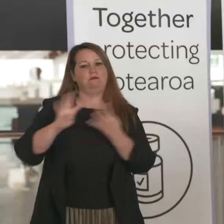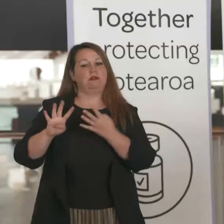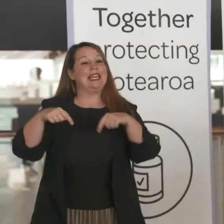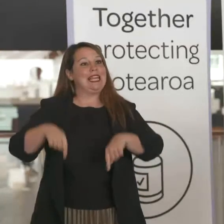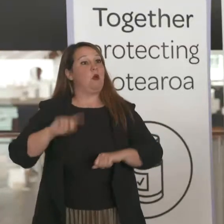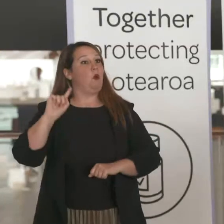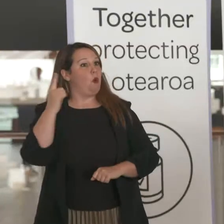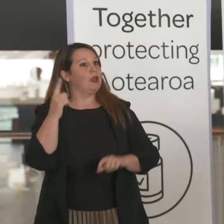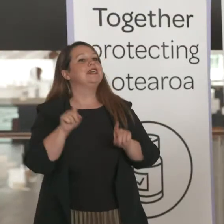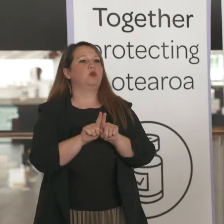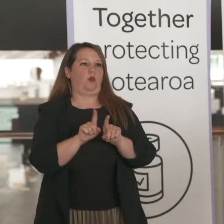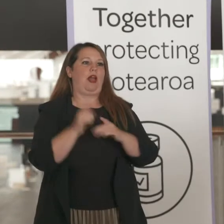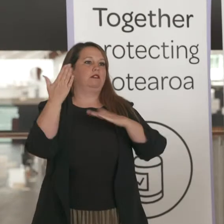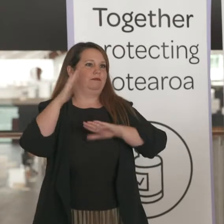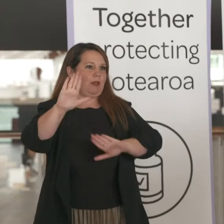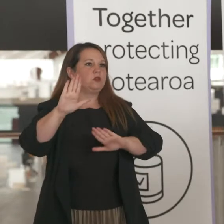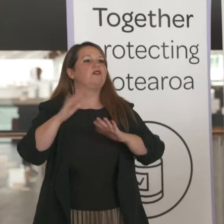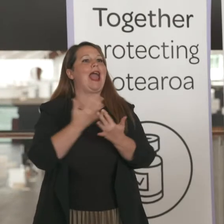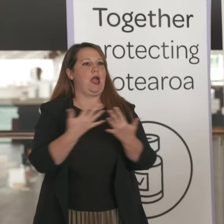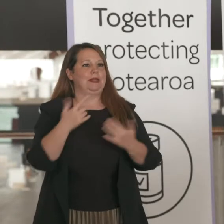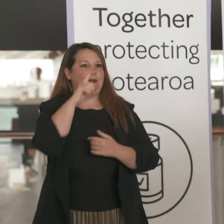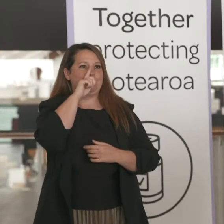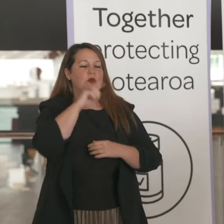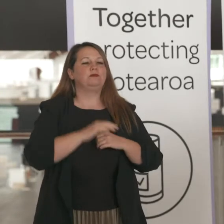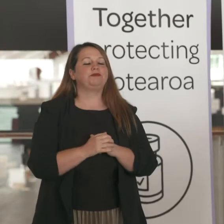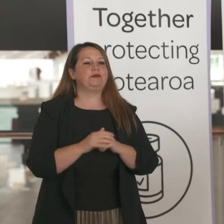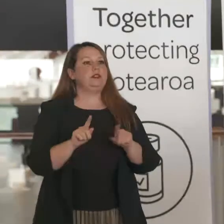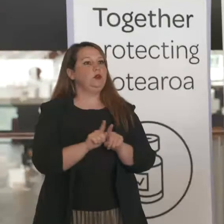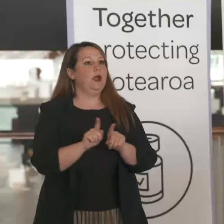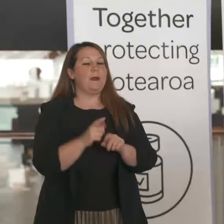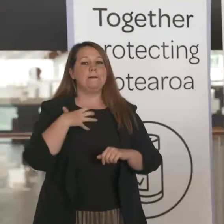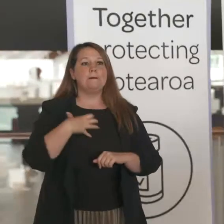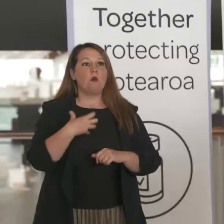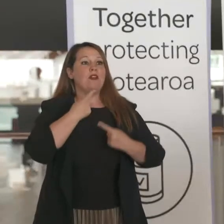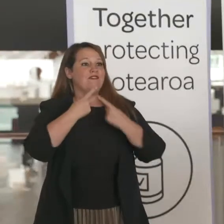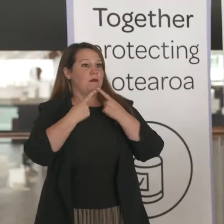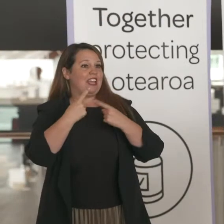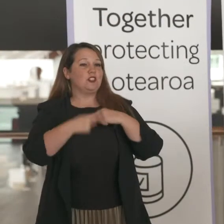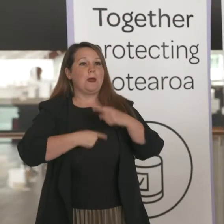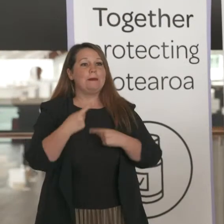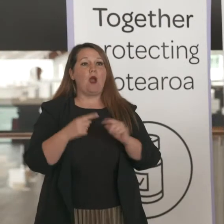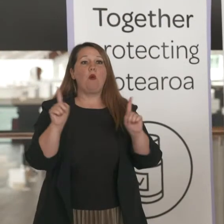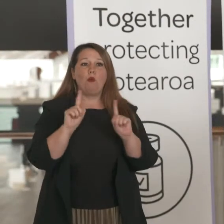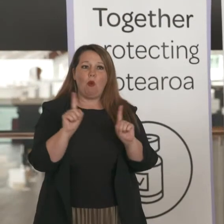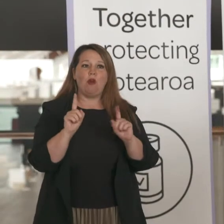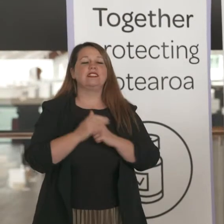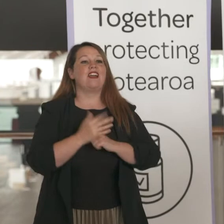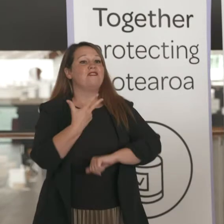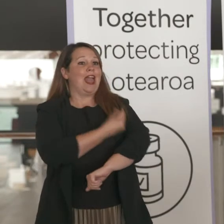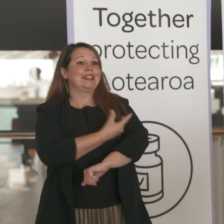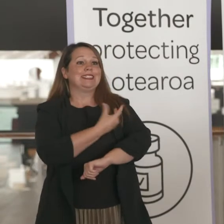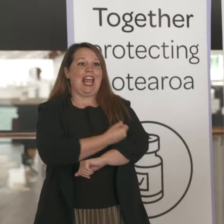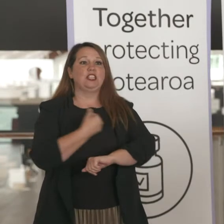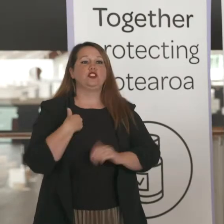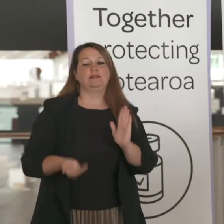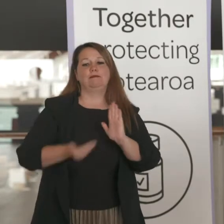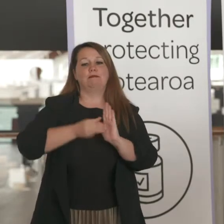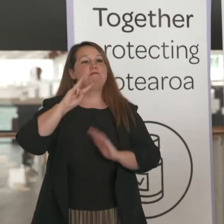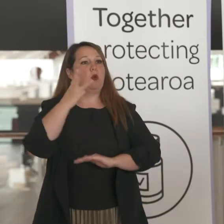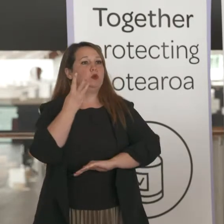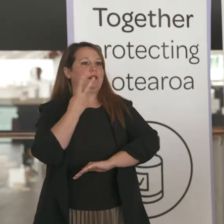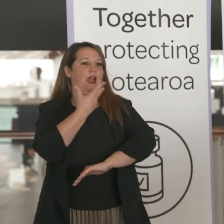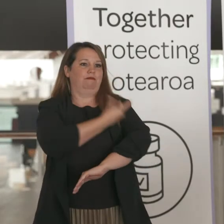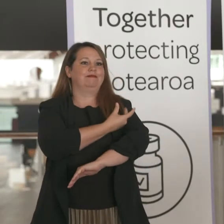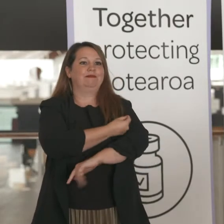Aotearoa. I'll also provide some more detailed information on vaccine boosters and their rollout across